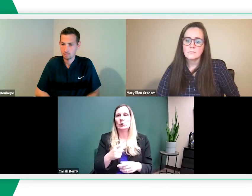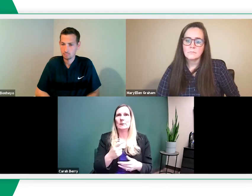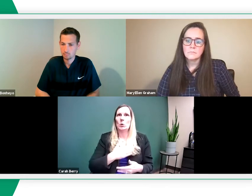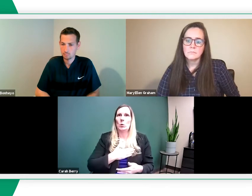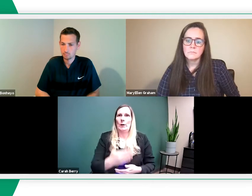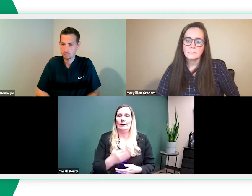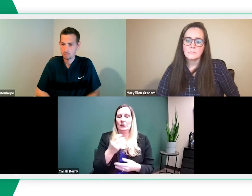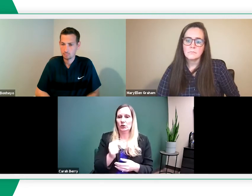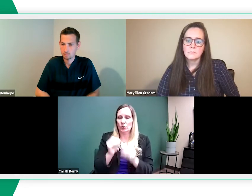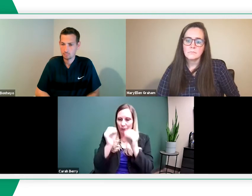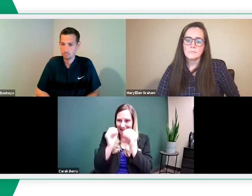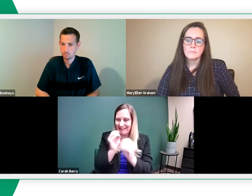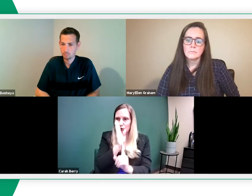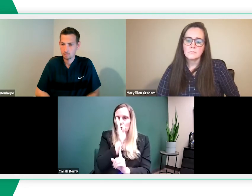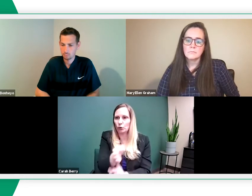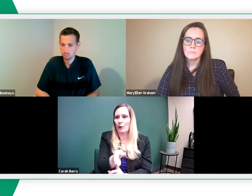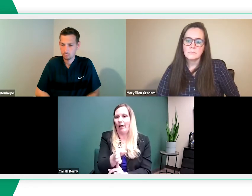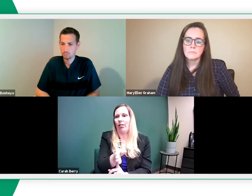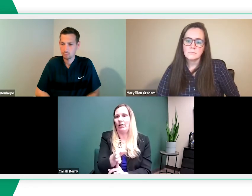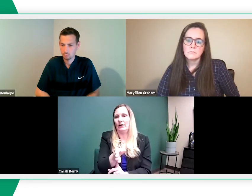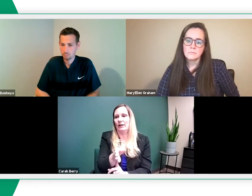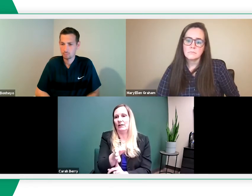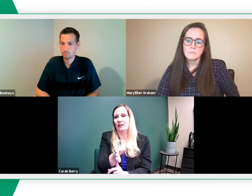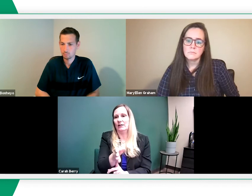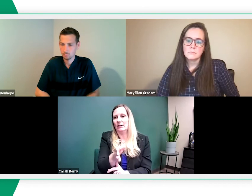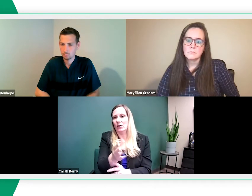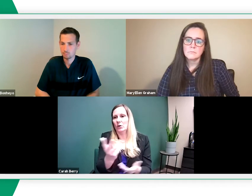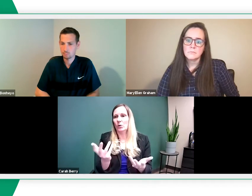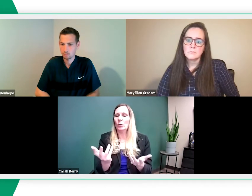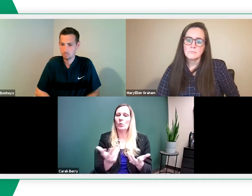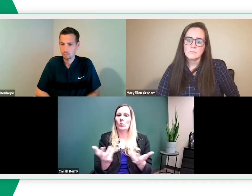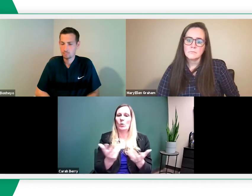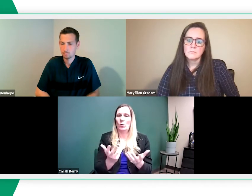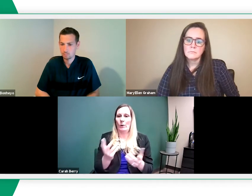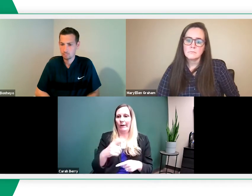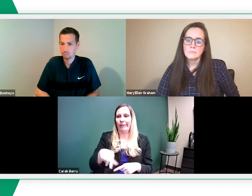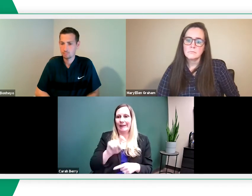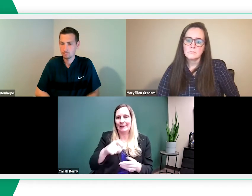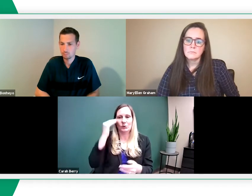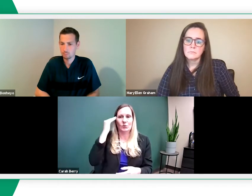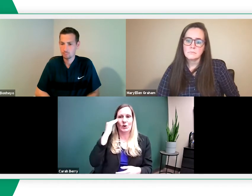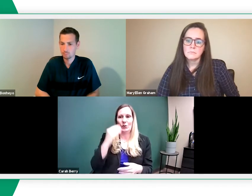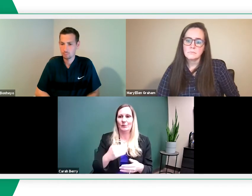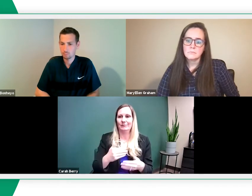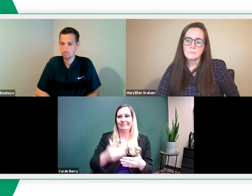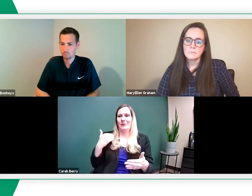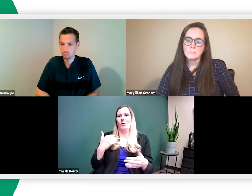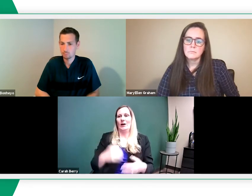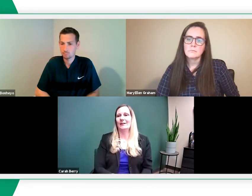We are very limited, but we need to be more willing to teach those direct skills to our students.